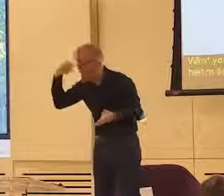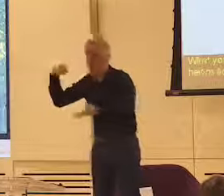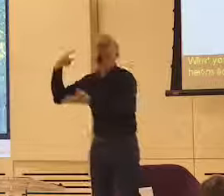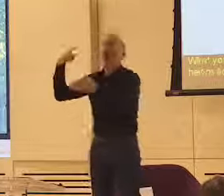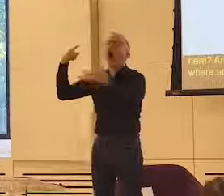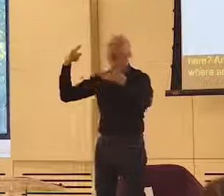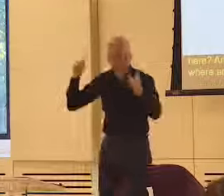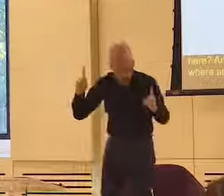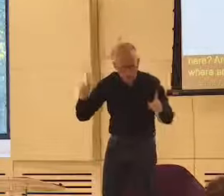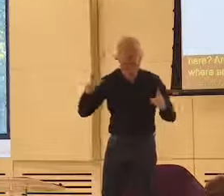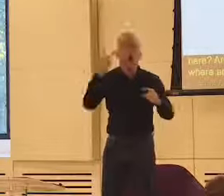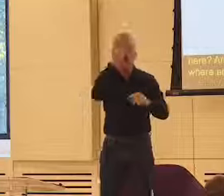We are in London.